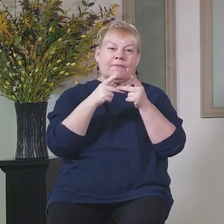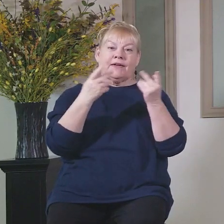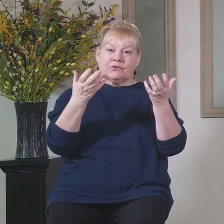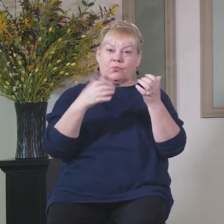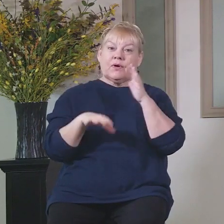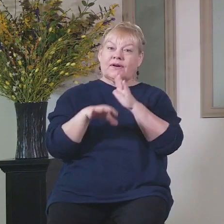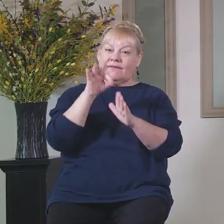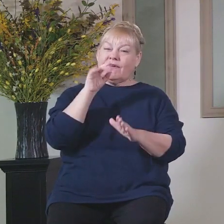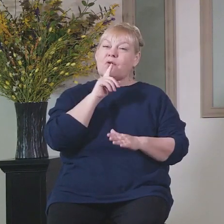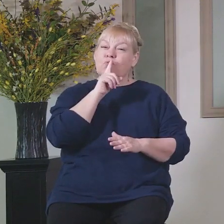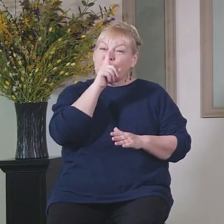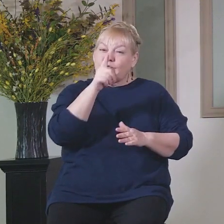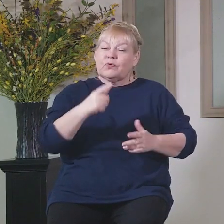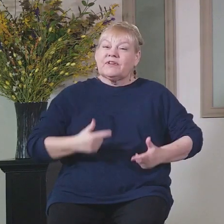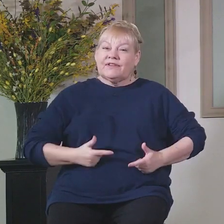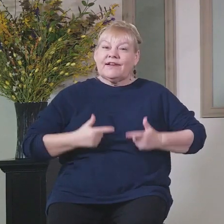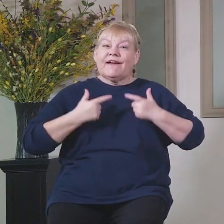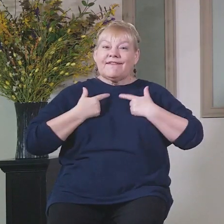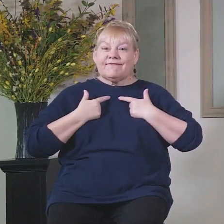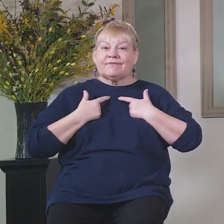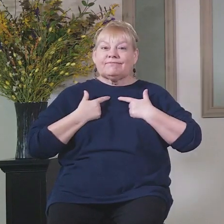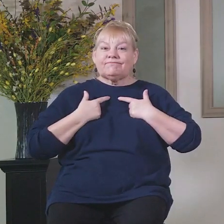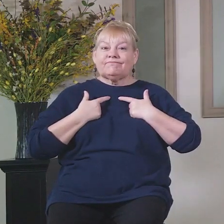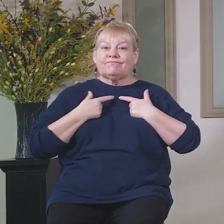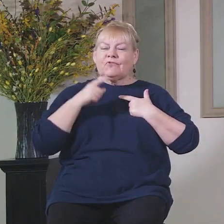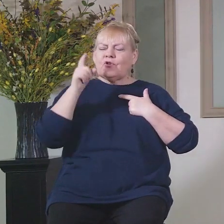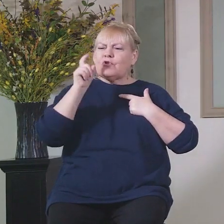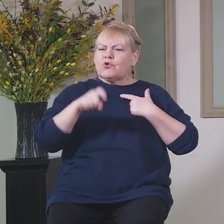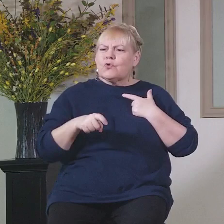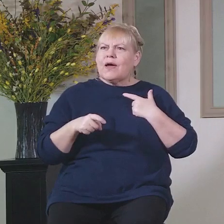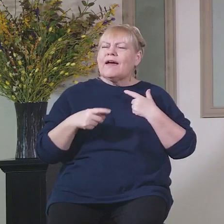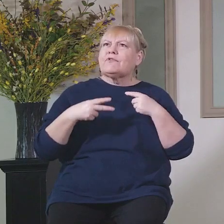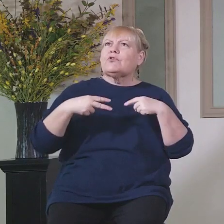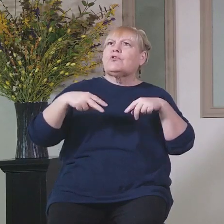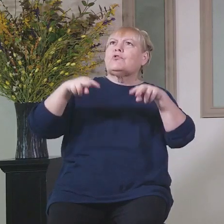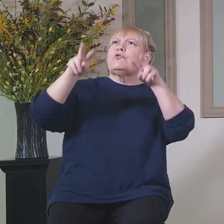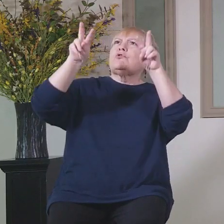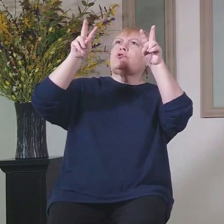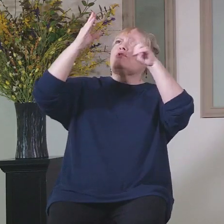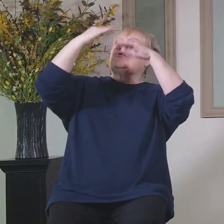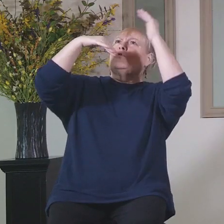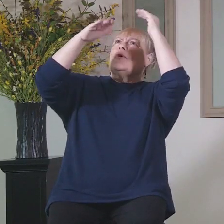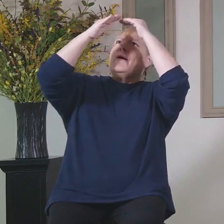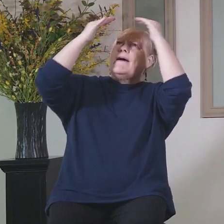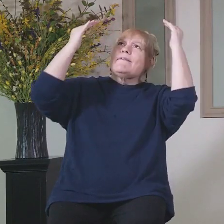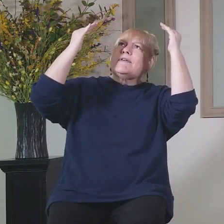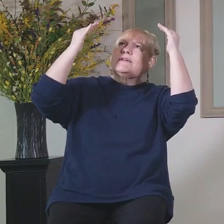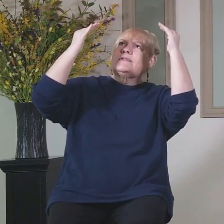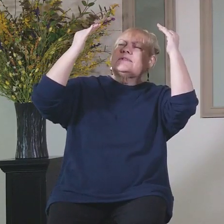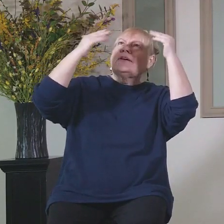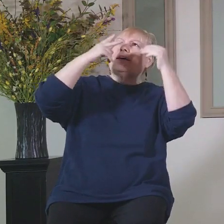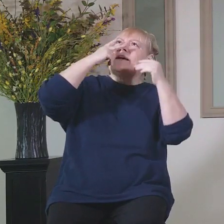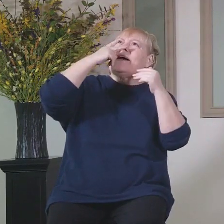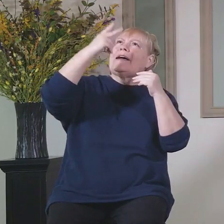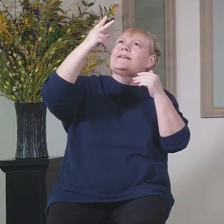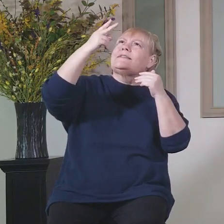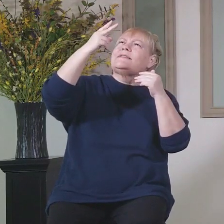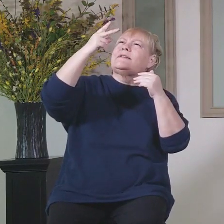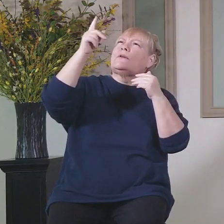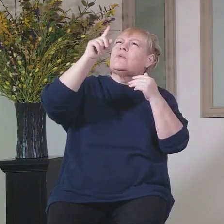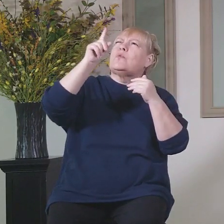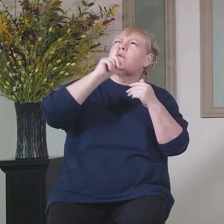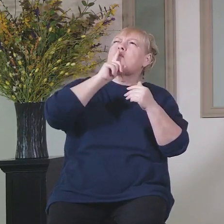find real life. You've got to raise your gaze to heaven and see the source of